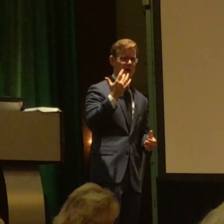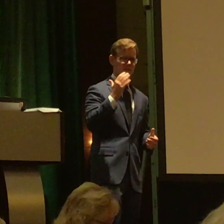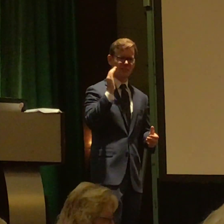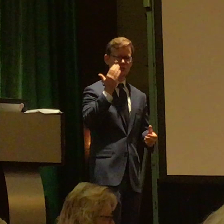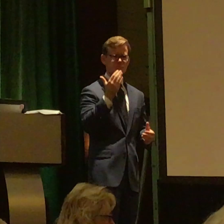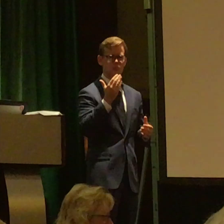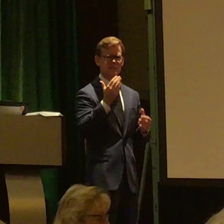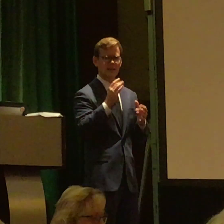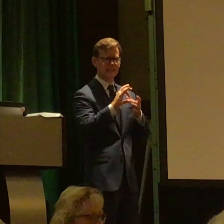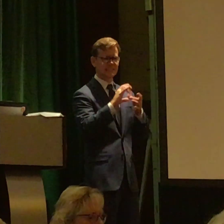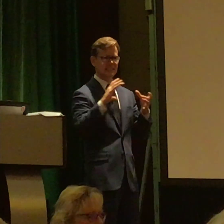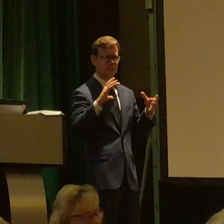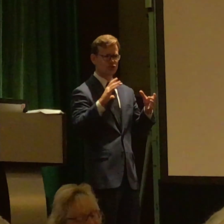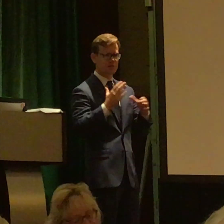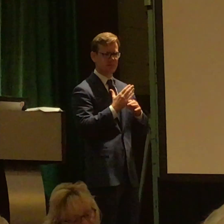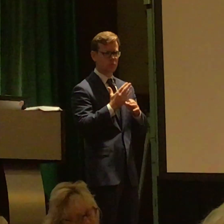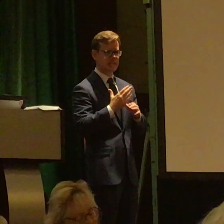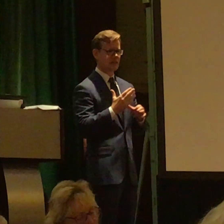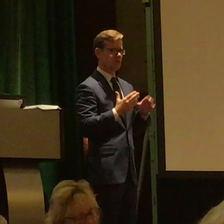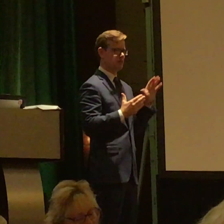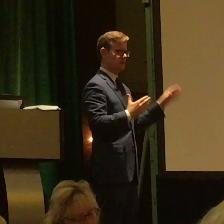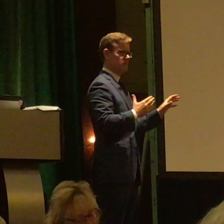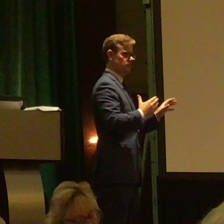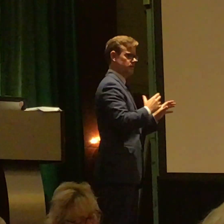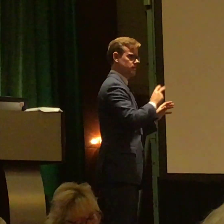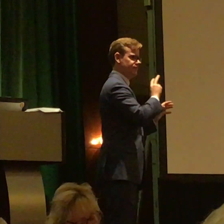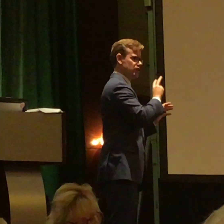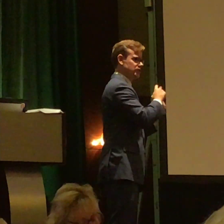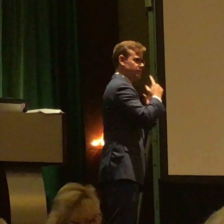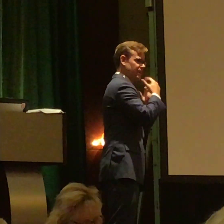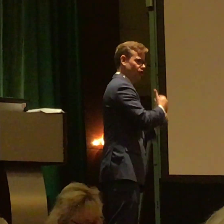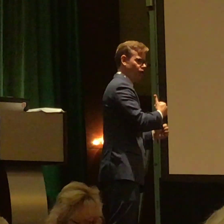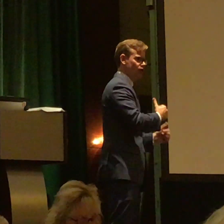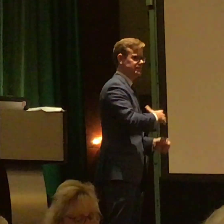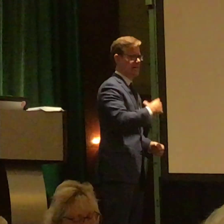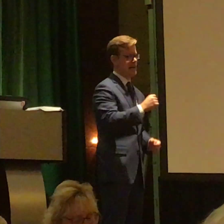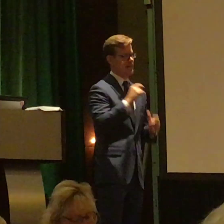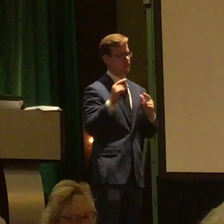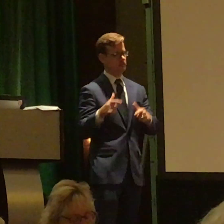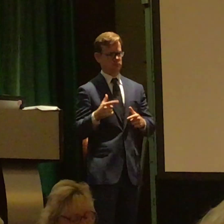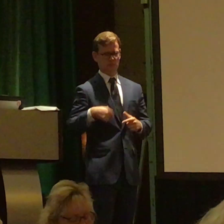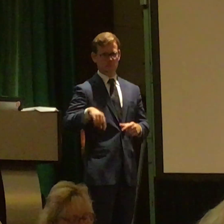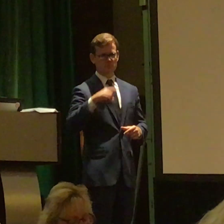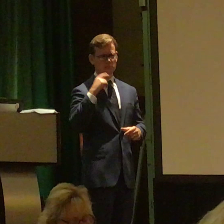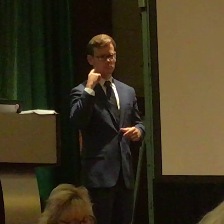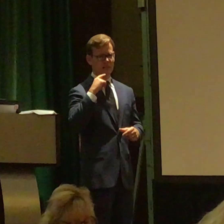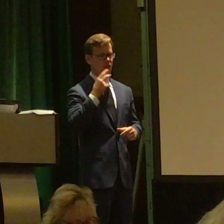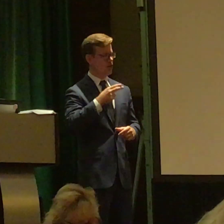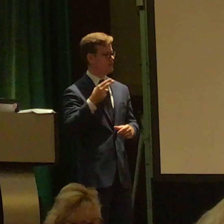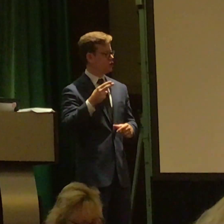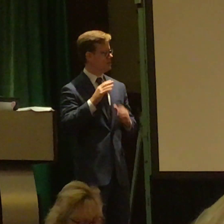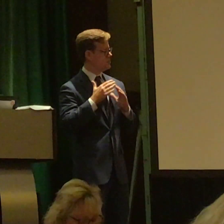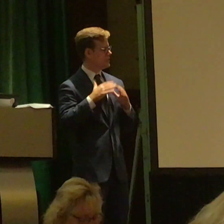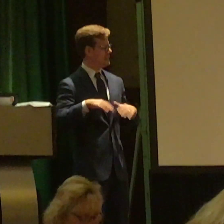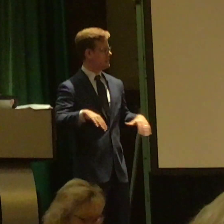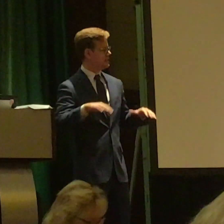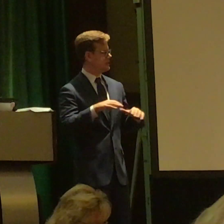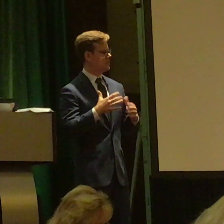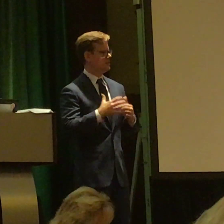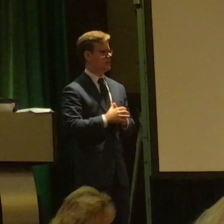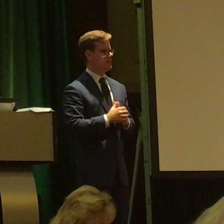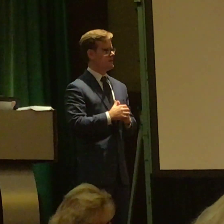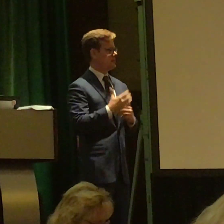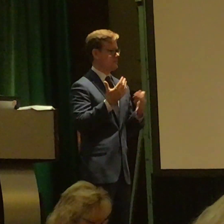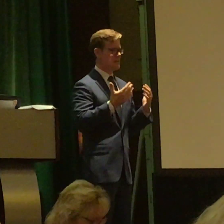perhaps they're experiencing a similar thing, a disconnect between veterans with hearing loss